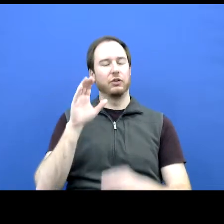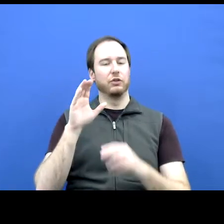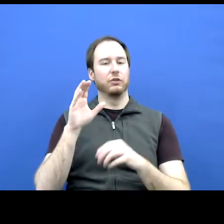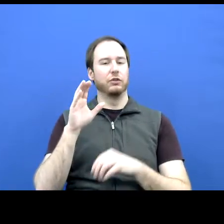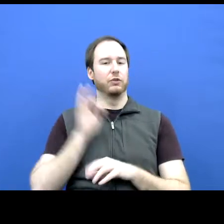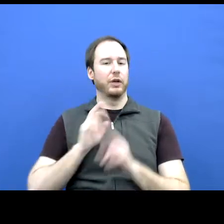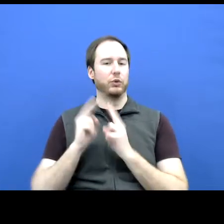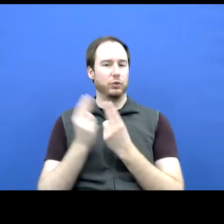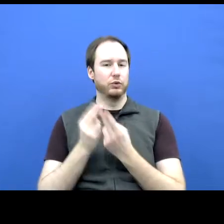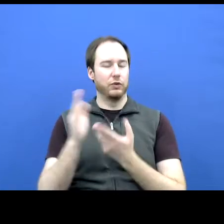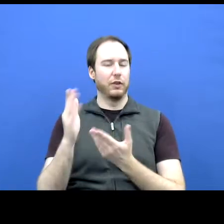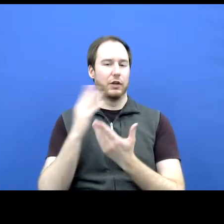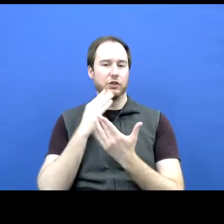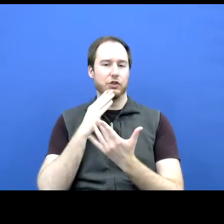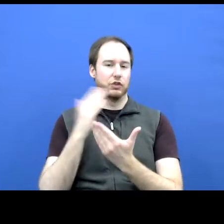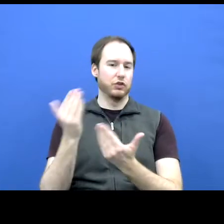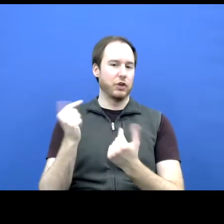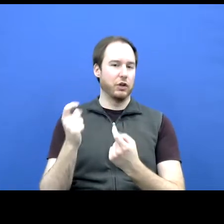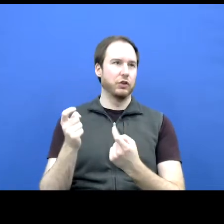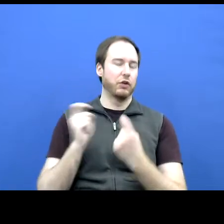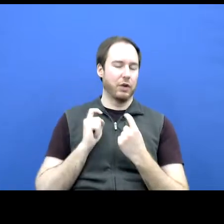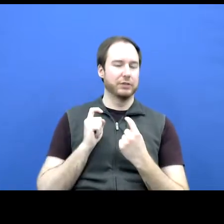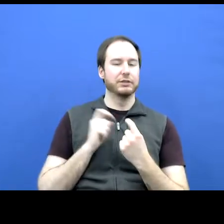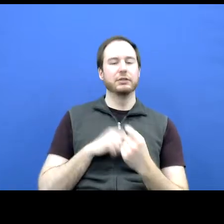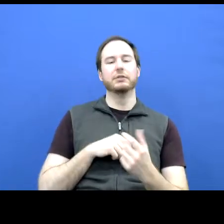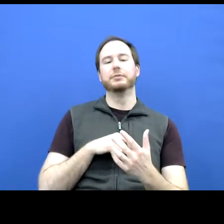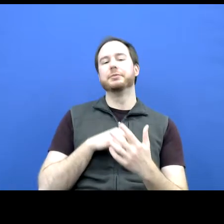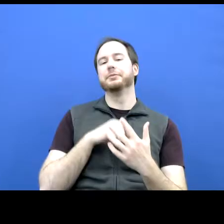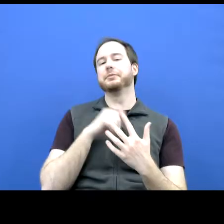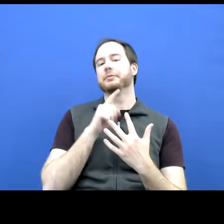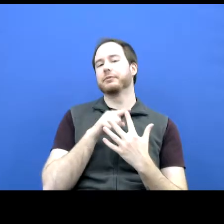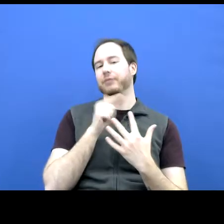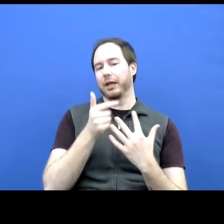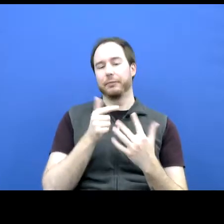their generosity. Second. Any comments?